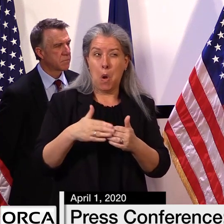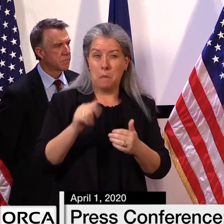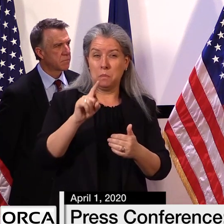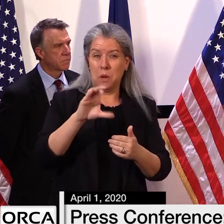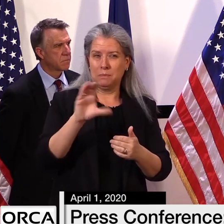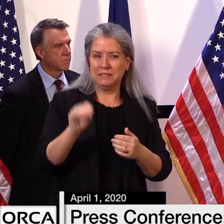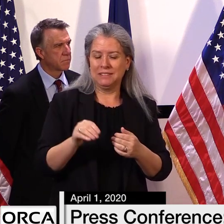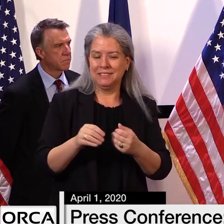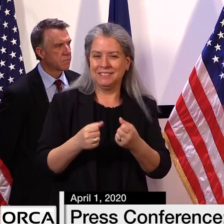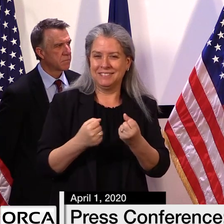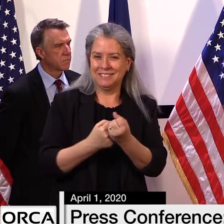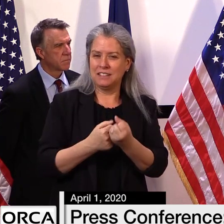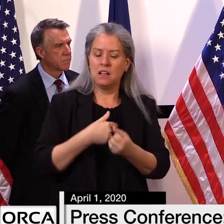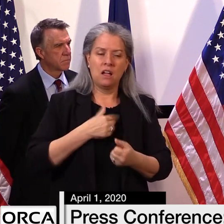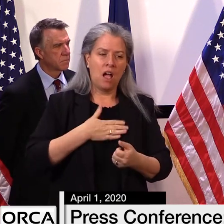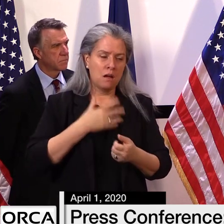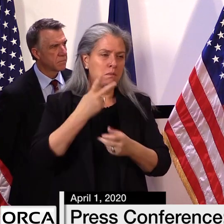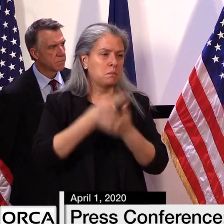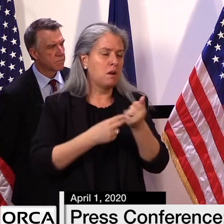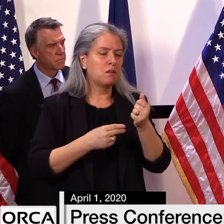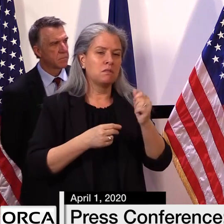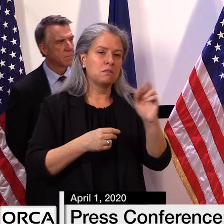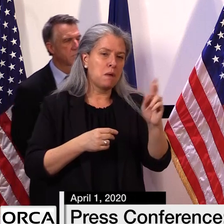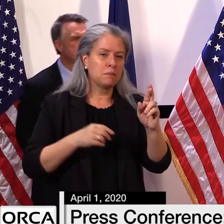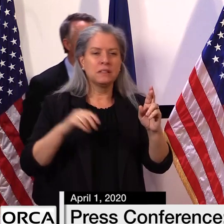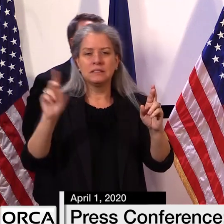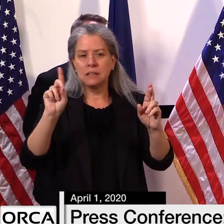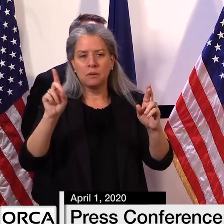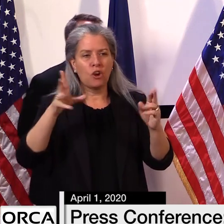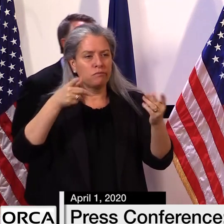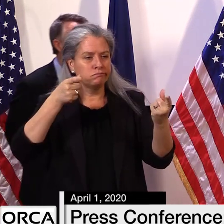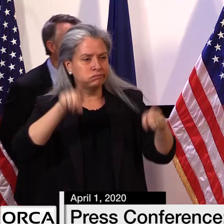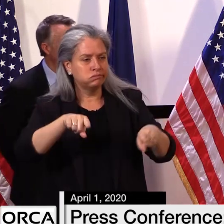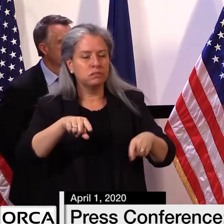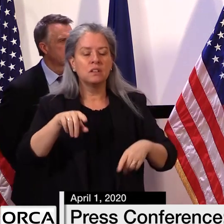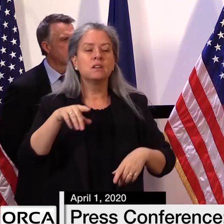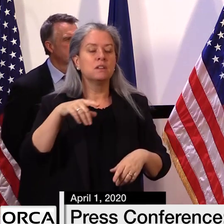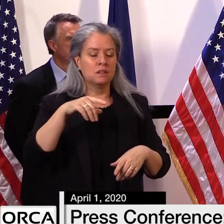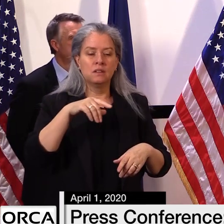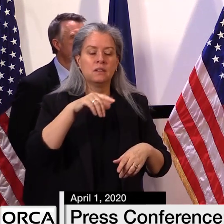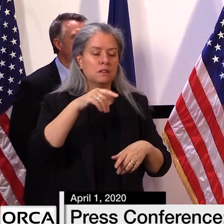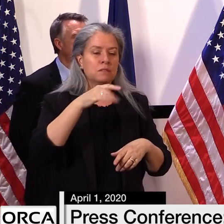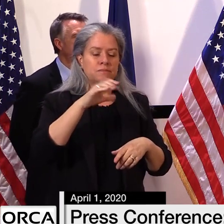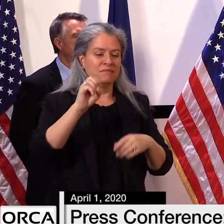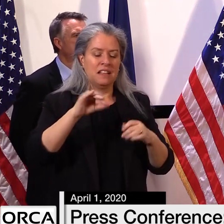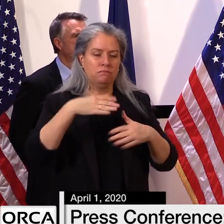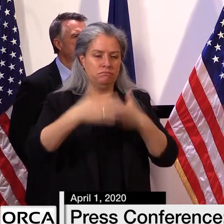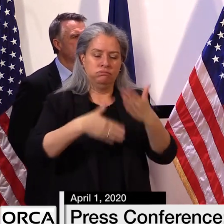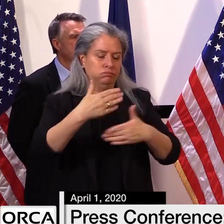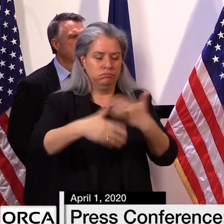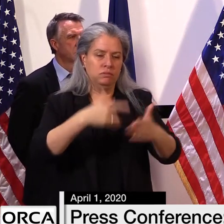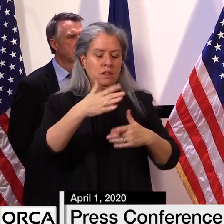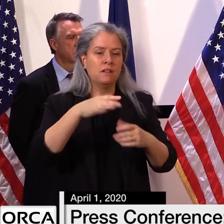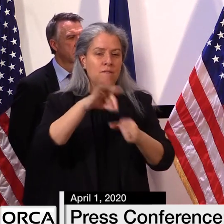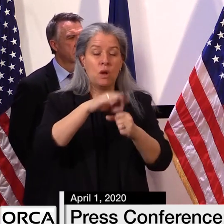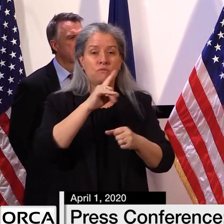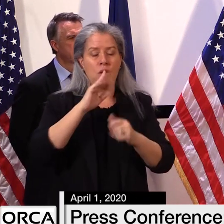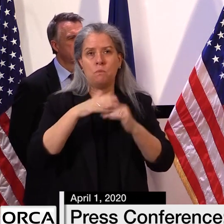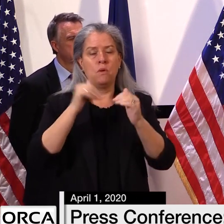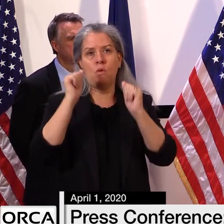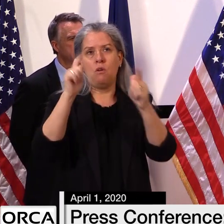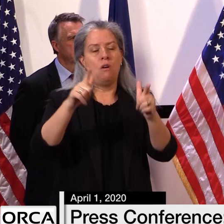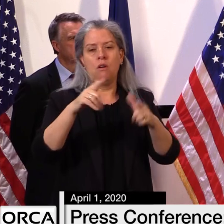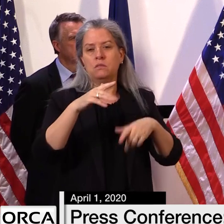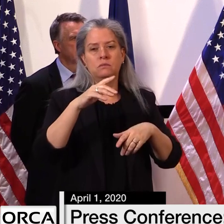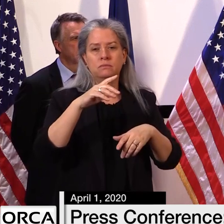I'm so pleased that it was bipartisan. A 96-0 vote, Senator McConnell and Senator Schumer in the Senate, and virtually every